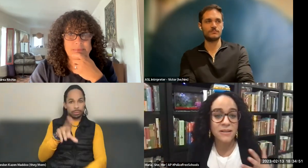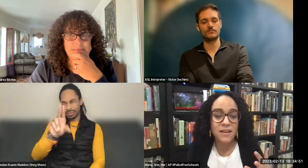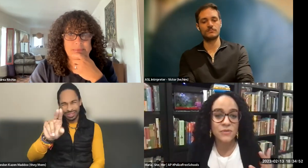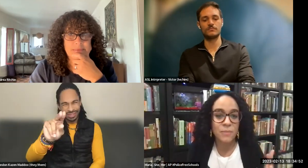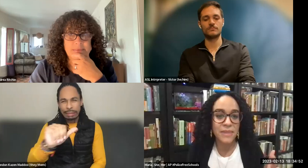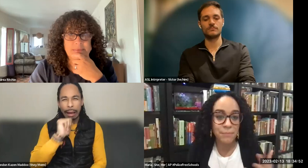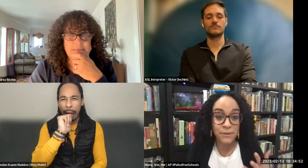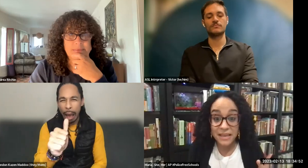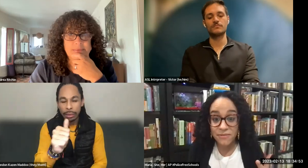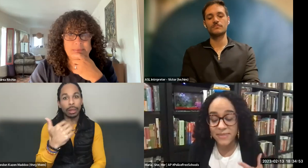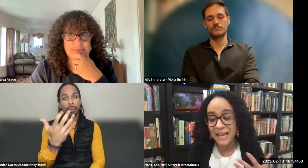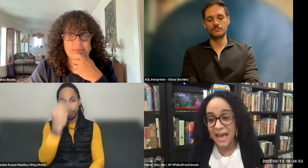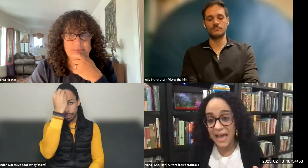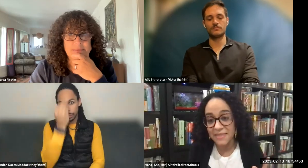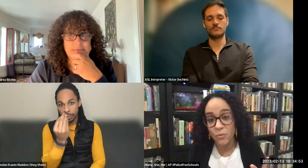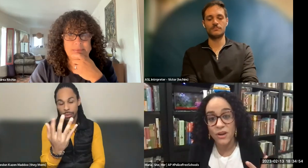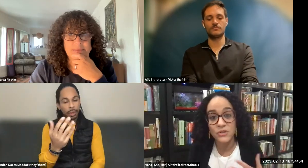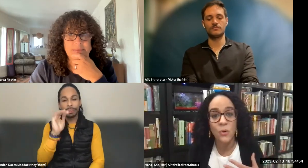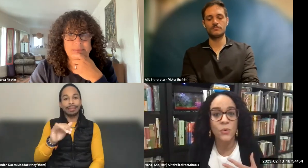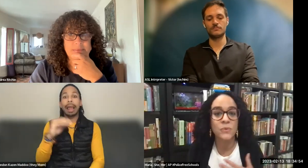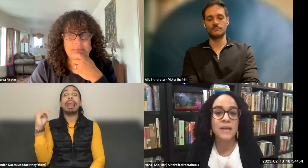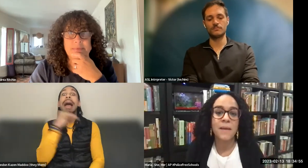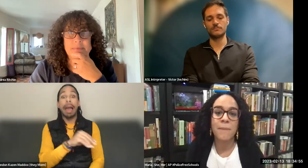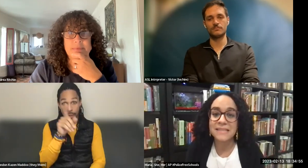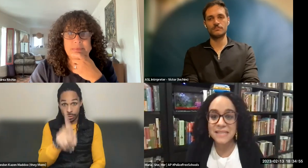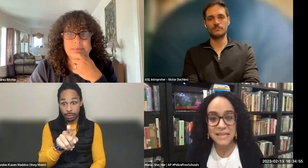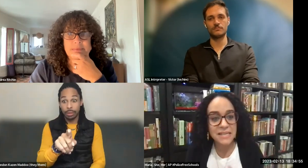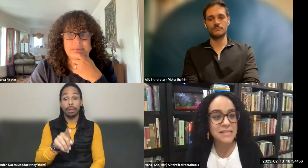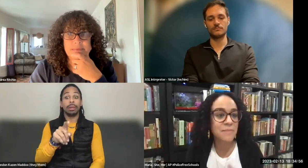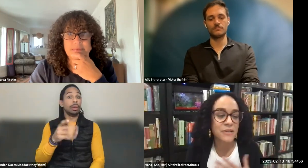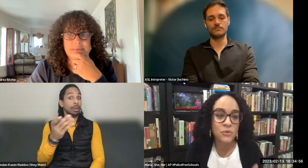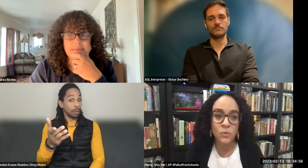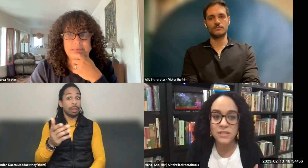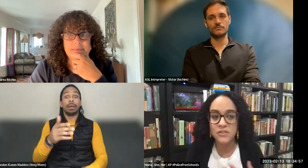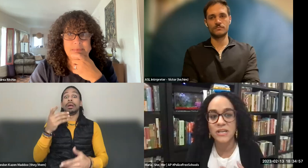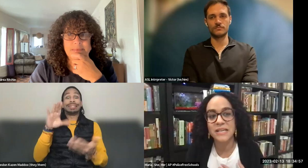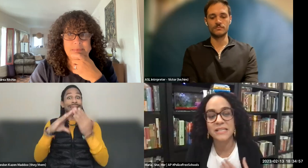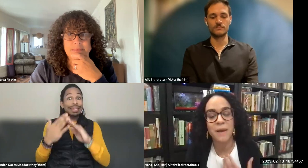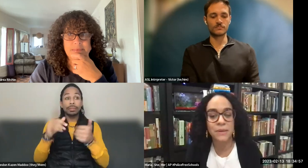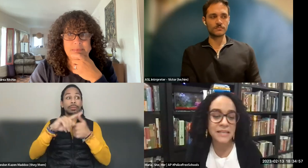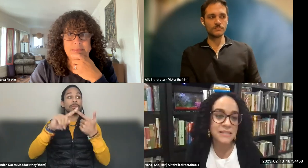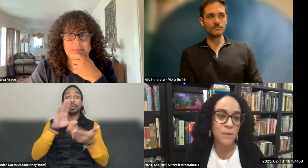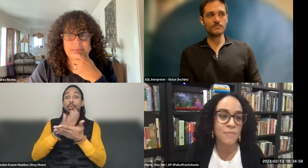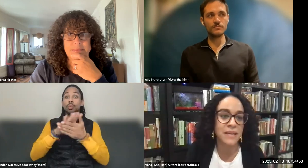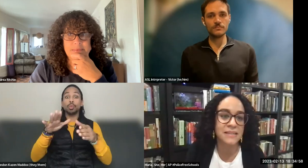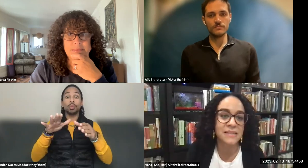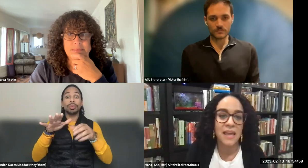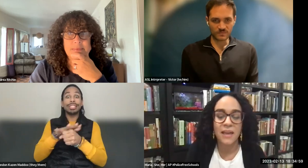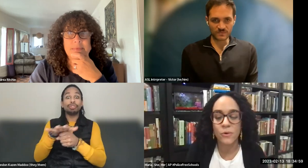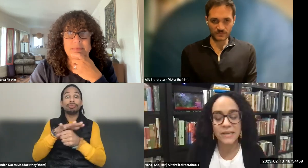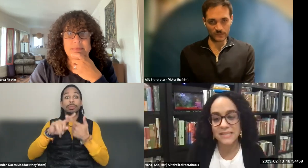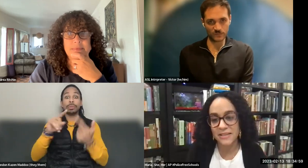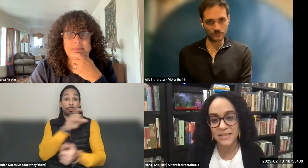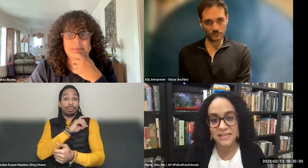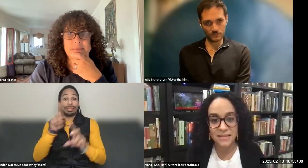disavow ourselves from that belief and that lie that we are told by cities, by school districts, by police departments,